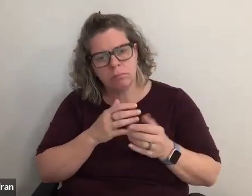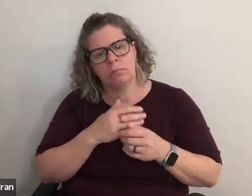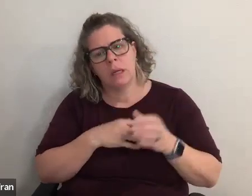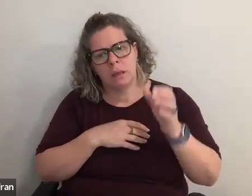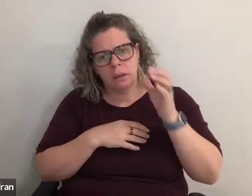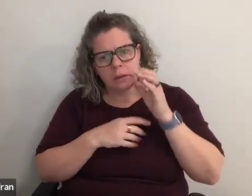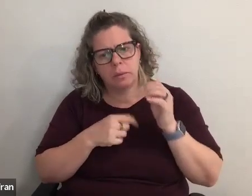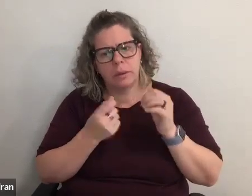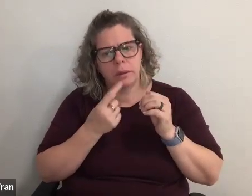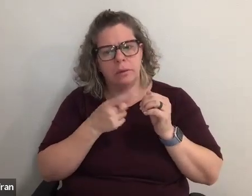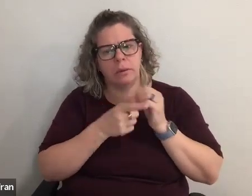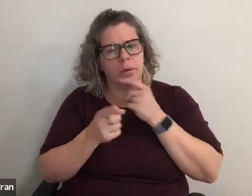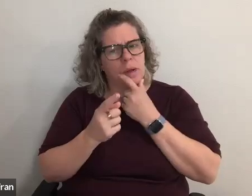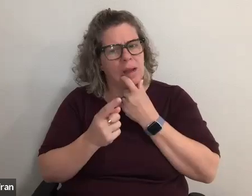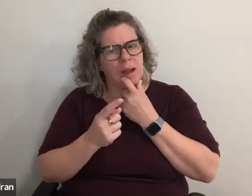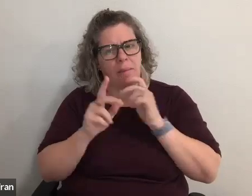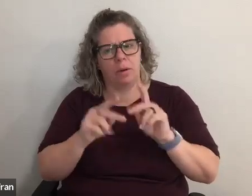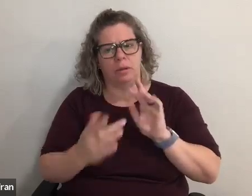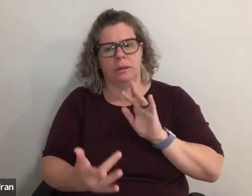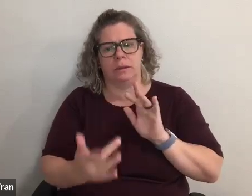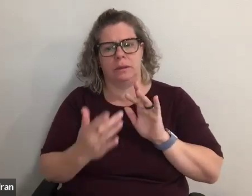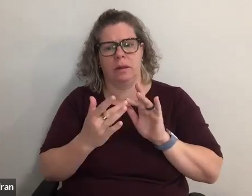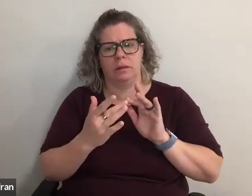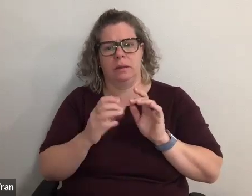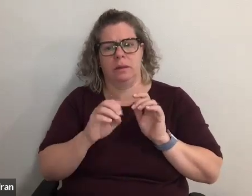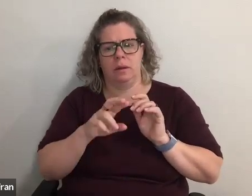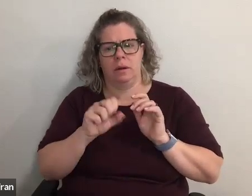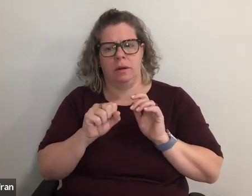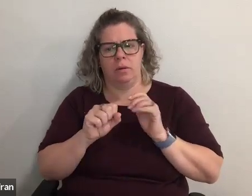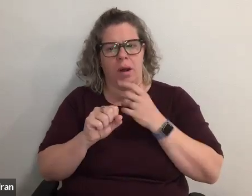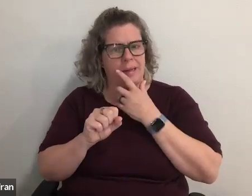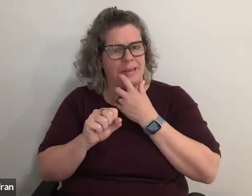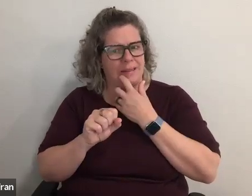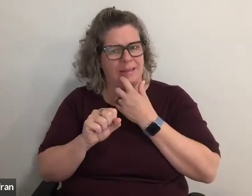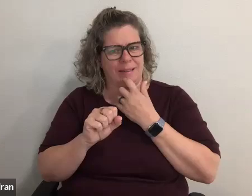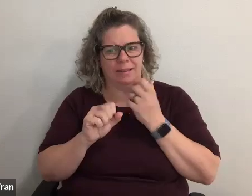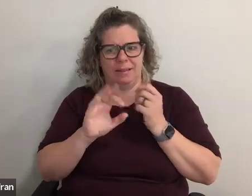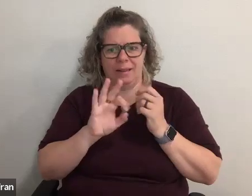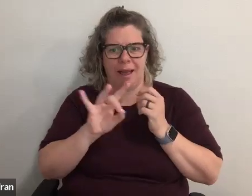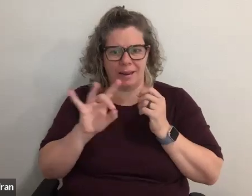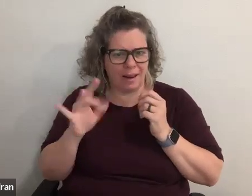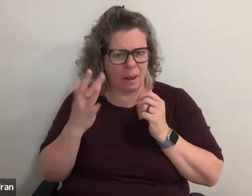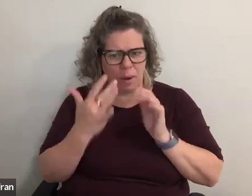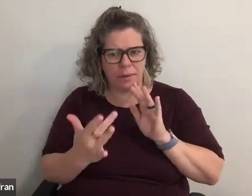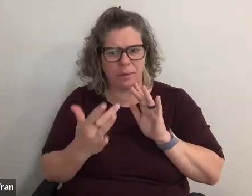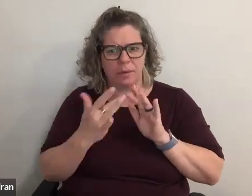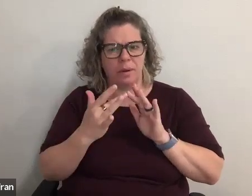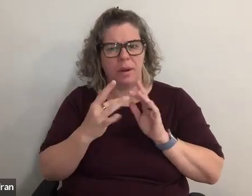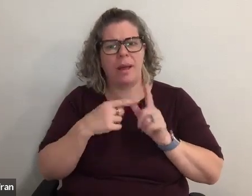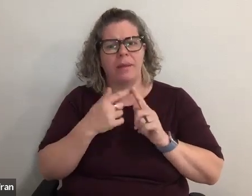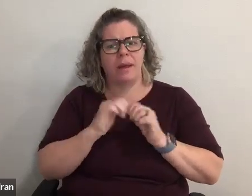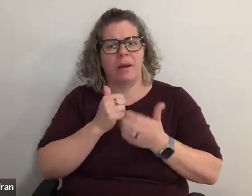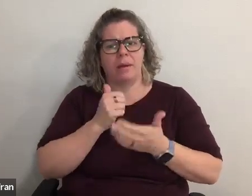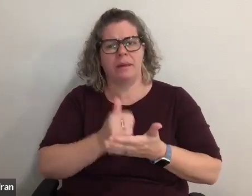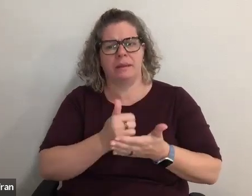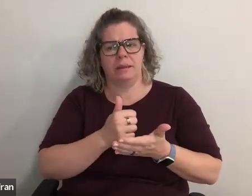understand why you've reached out through the crisis continuum in Idaho today, and what is it that our teams can do to assist